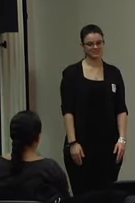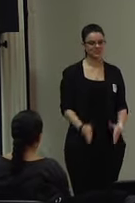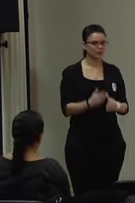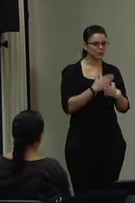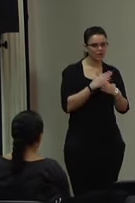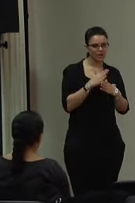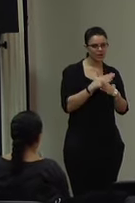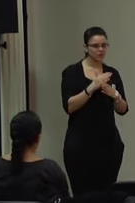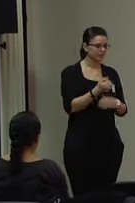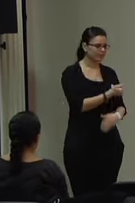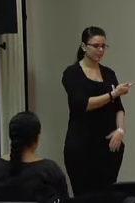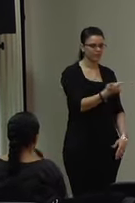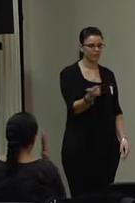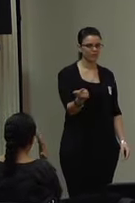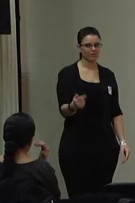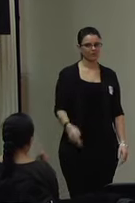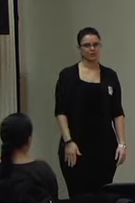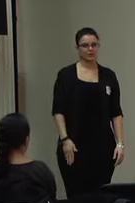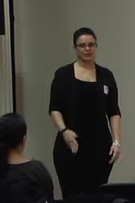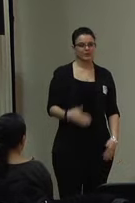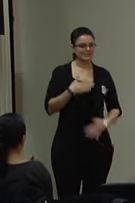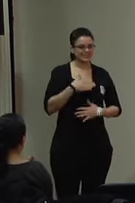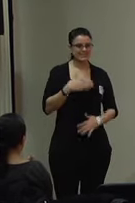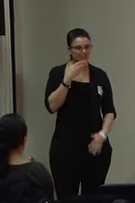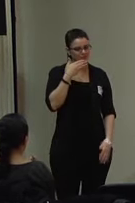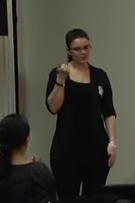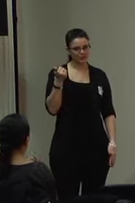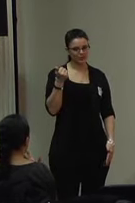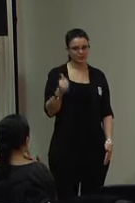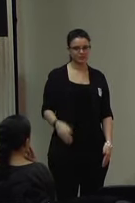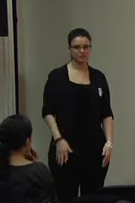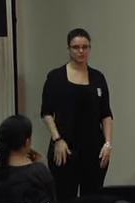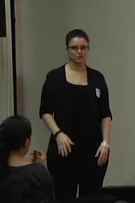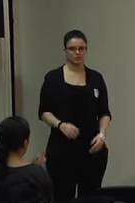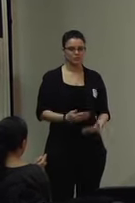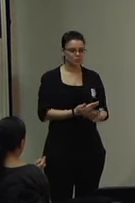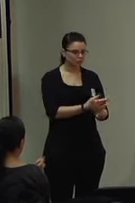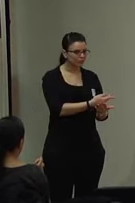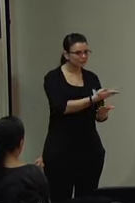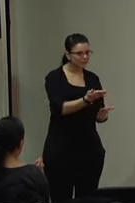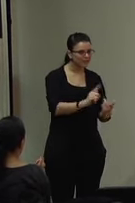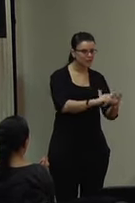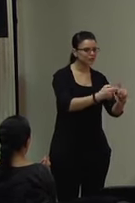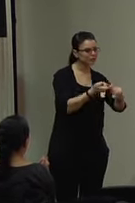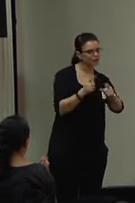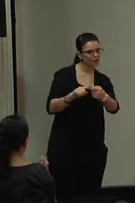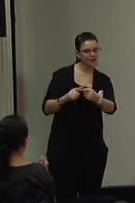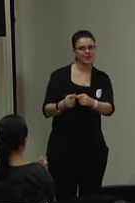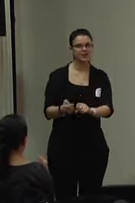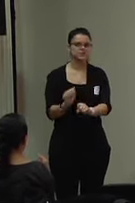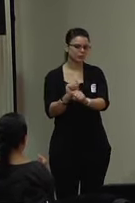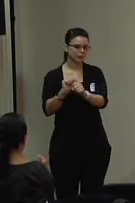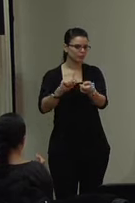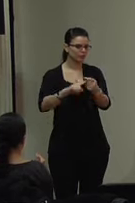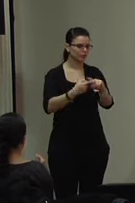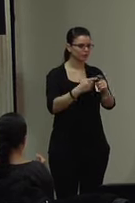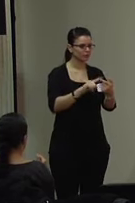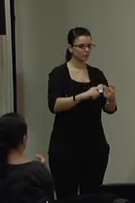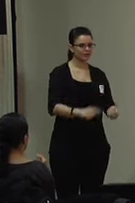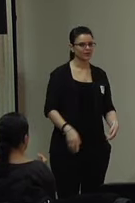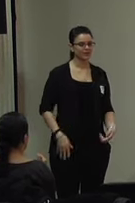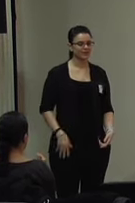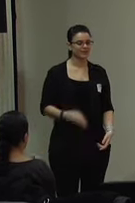so good that when your colleagues taste them, a lot of them may decide that they want to eat these products too. I do have friends who don't follow a